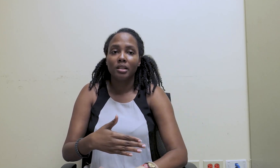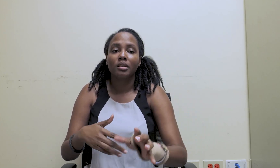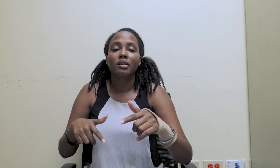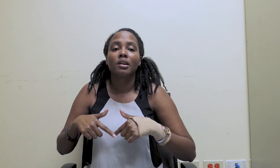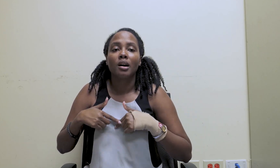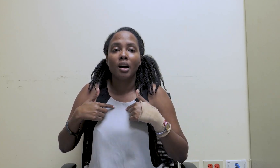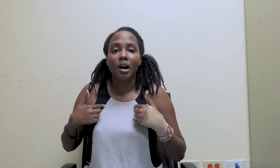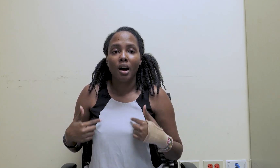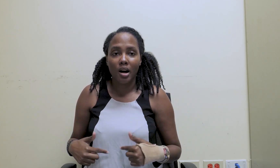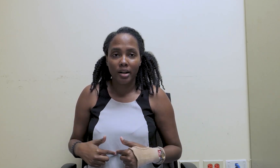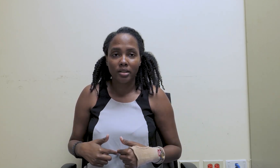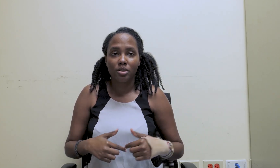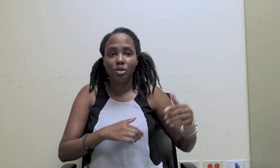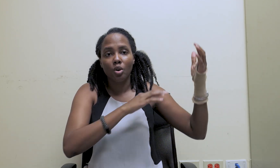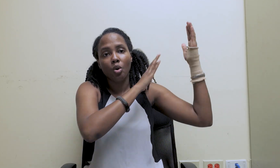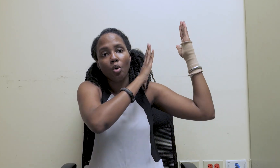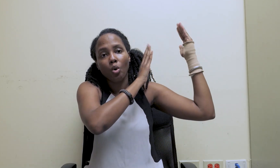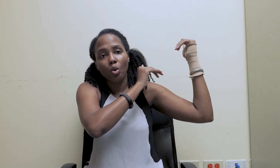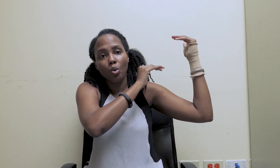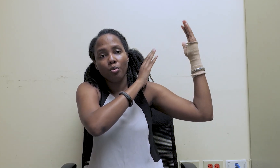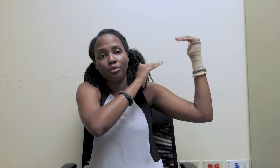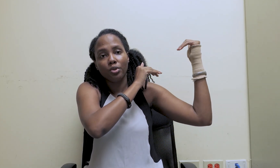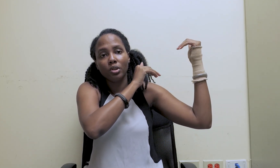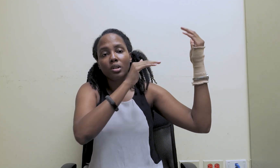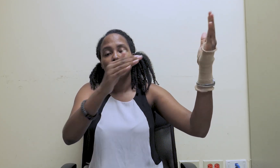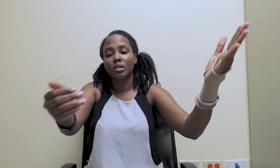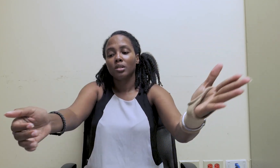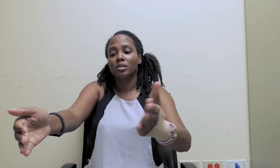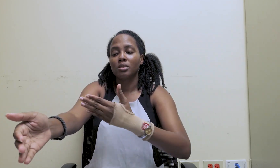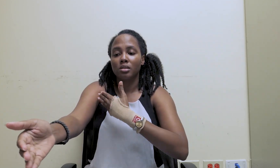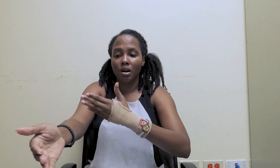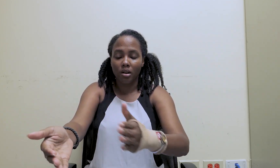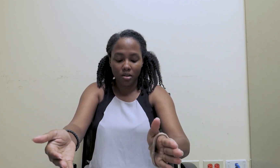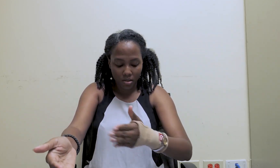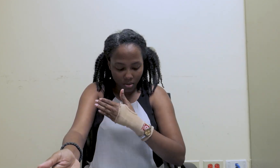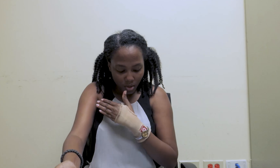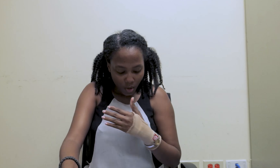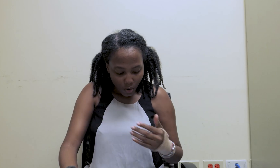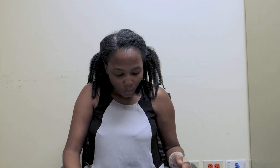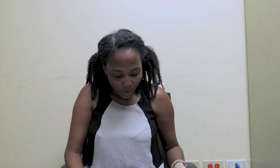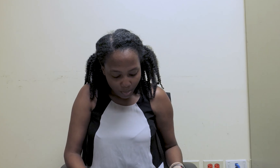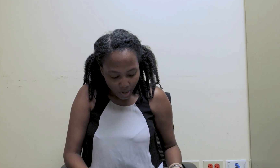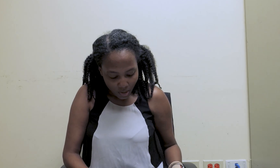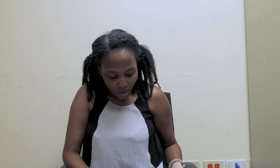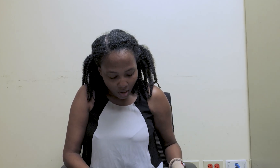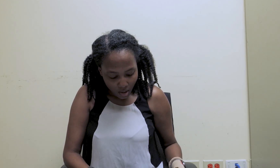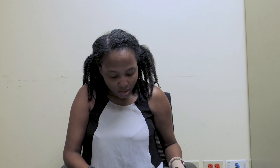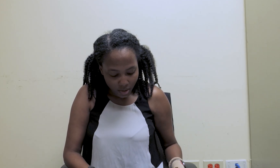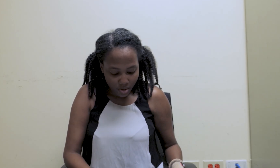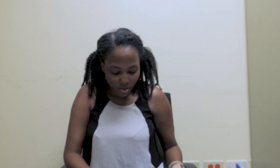In hearts, hopeful song. We barely